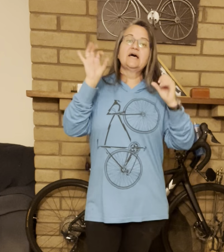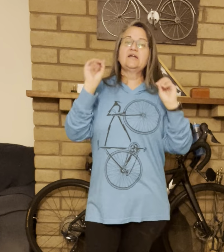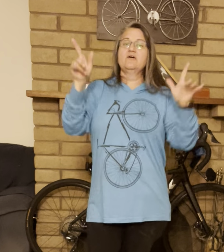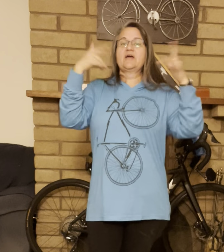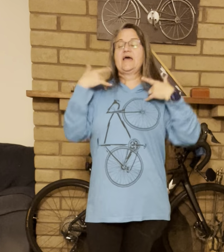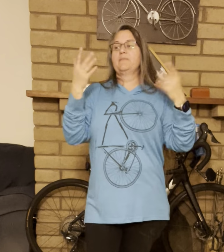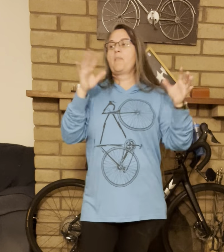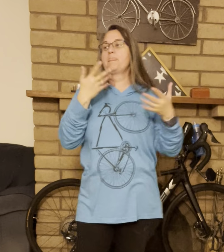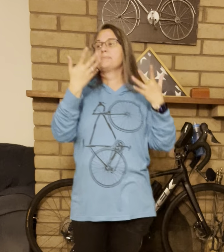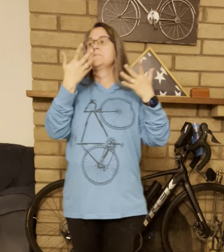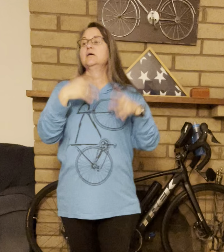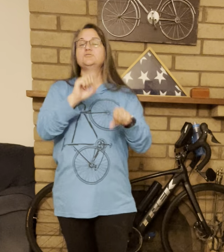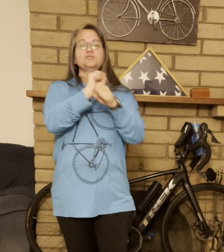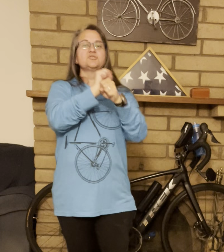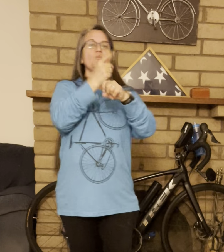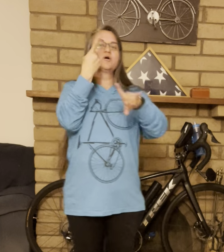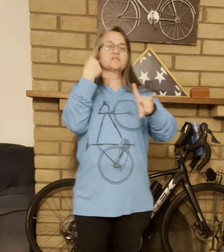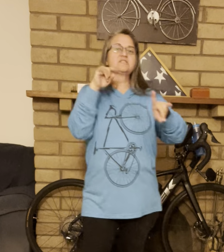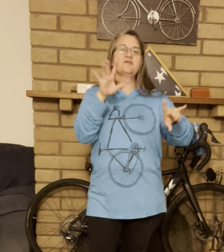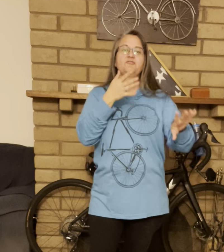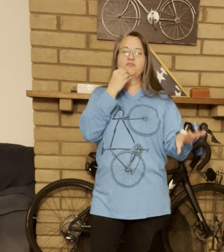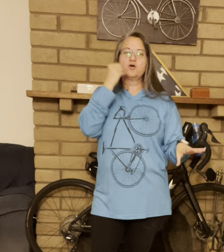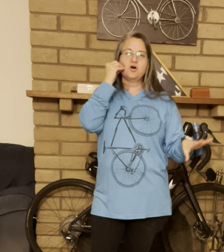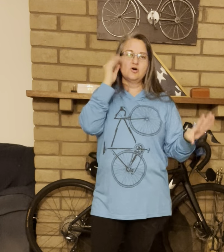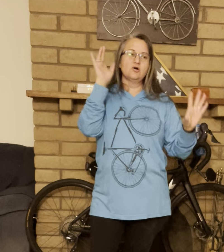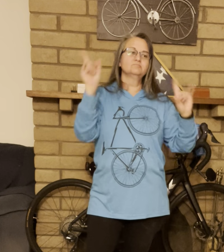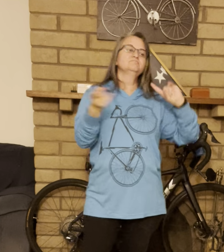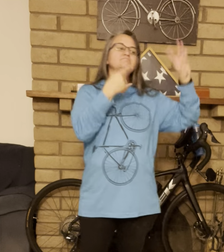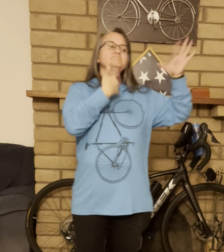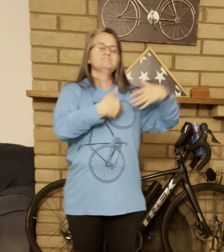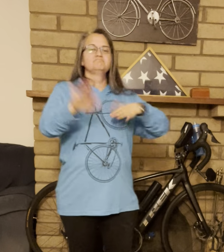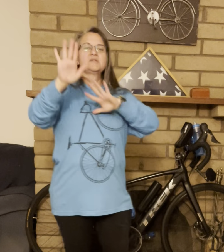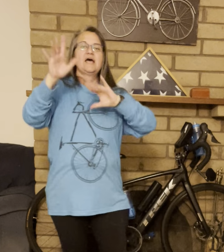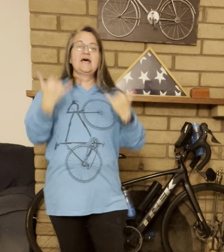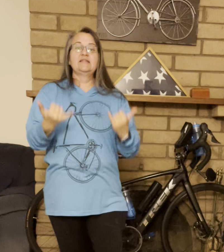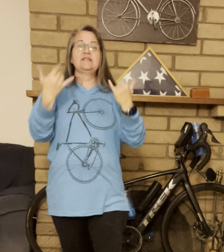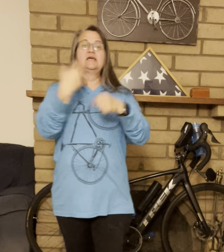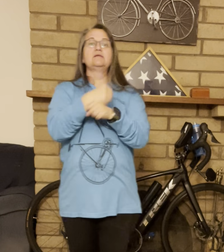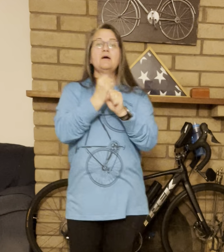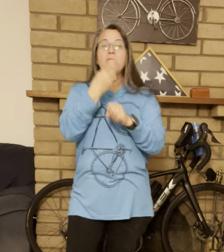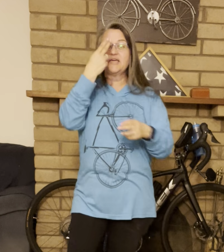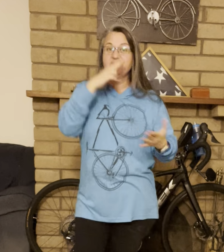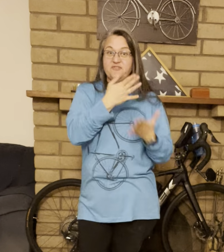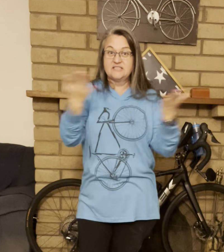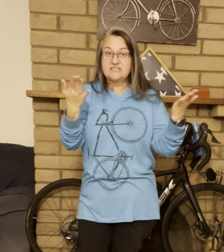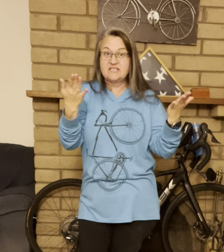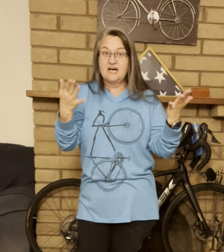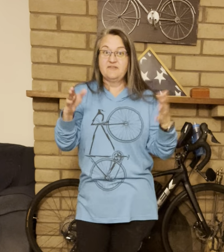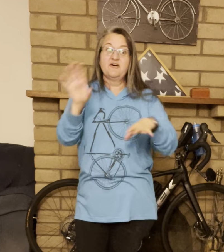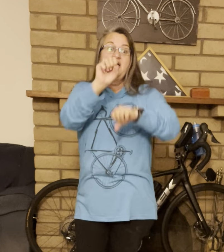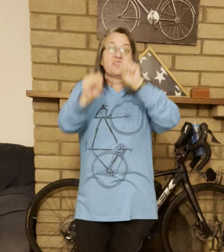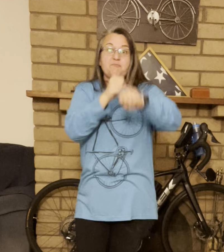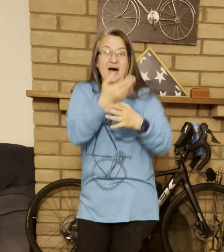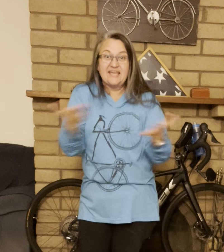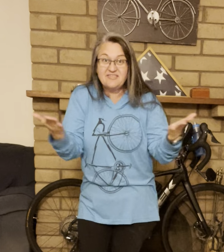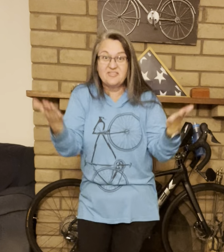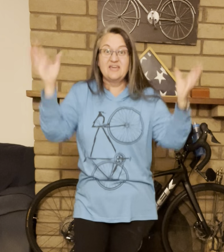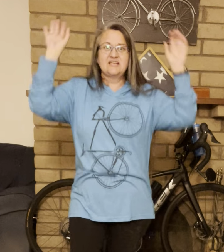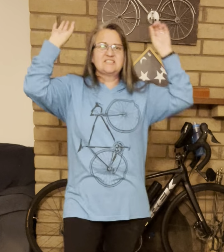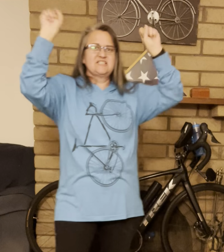decided, okay, do some work stuff for home and then make the fun stuff, the bike things,